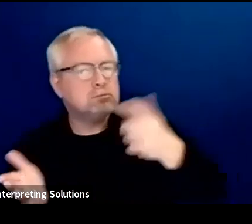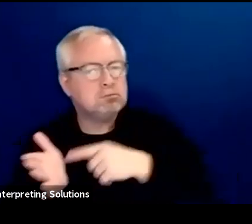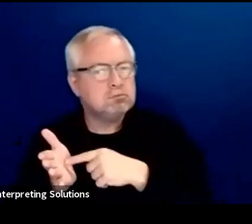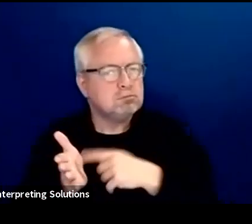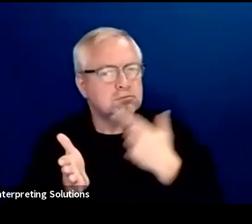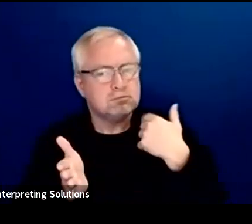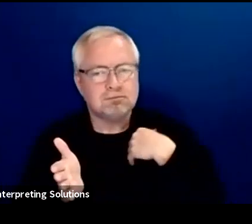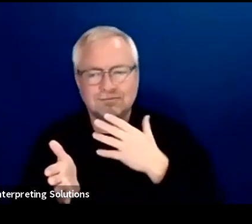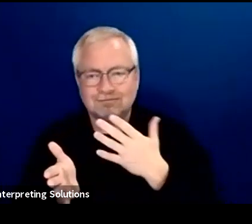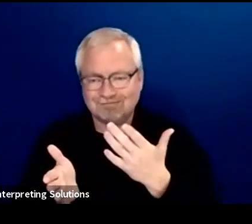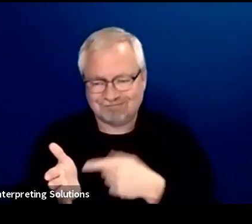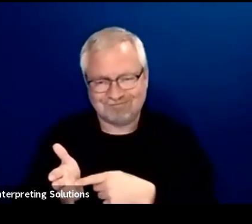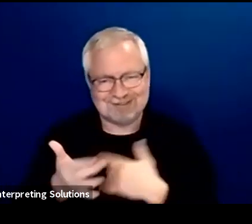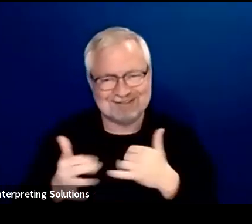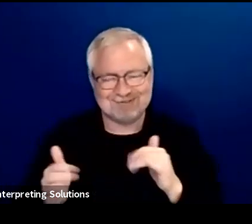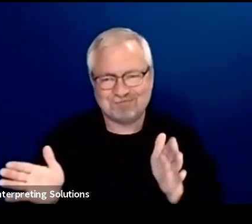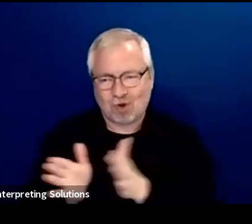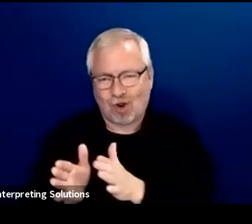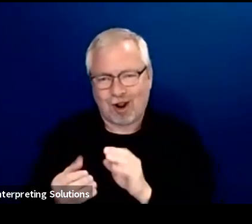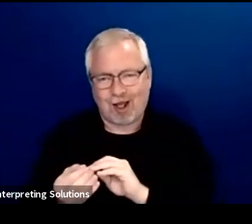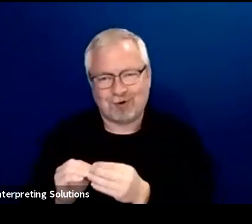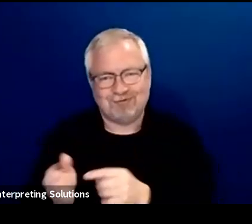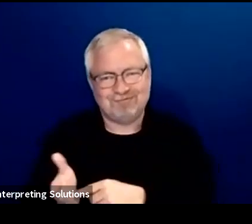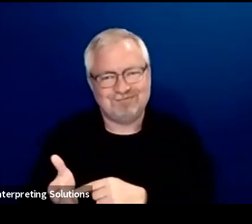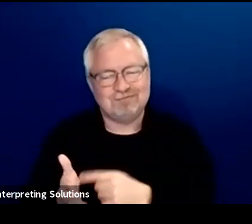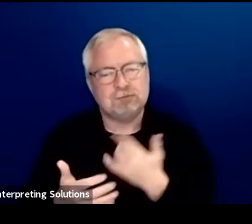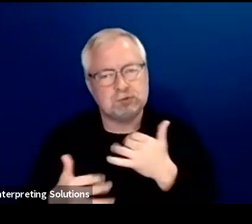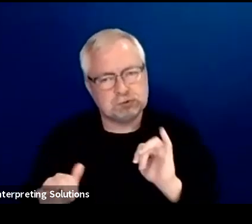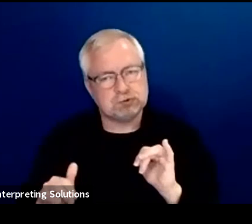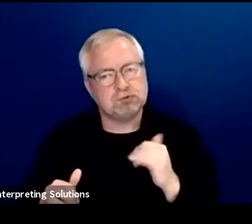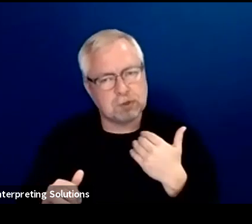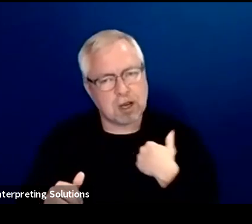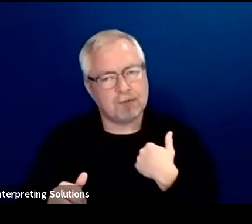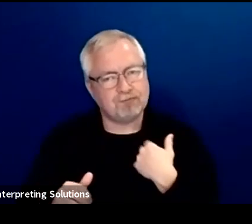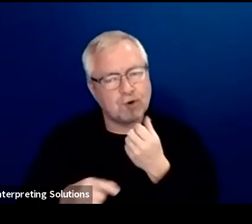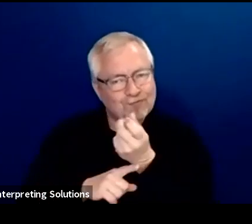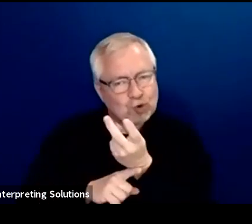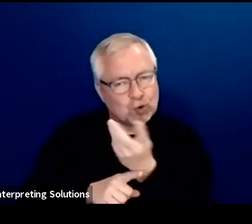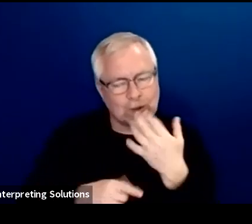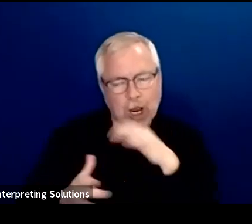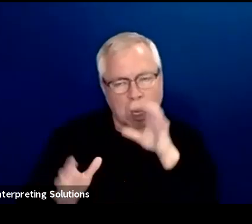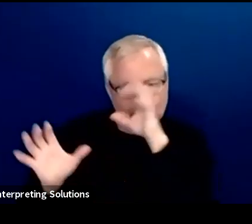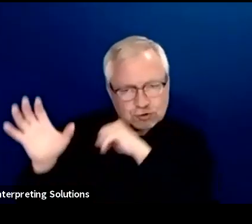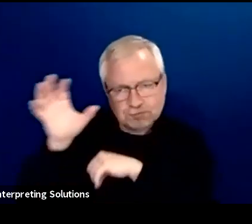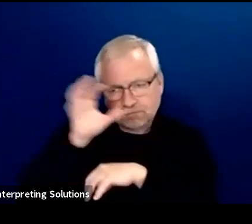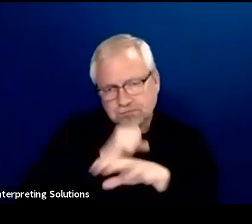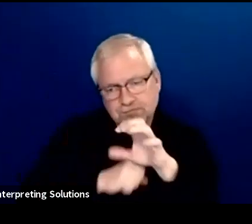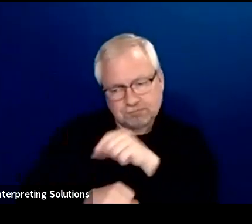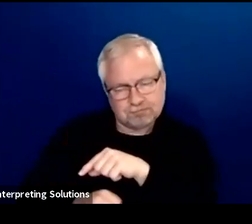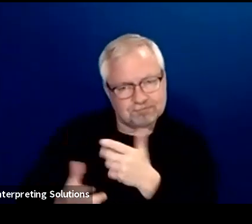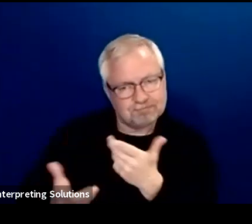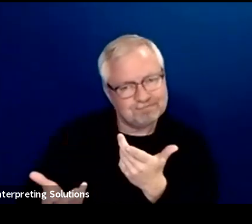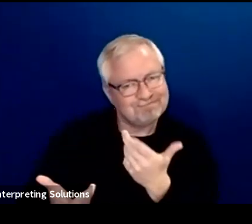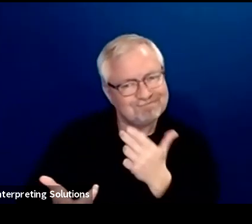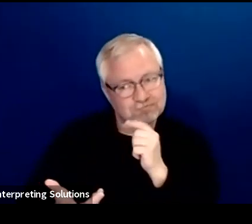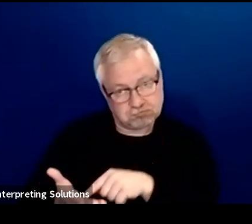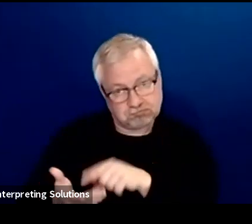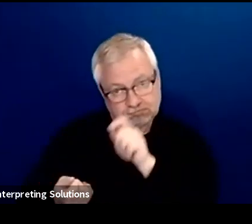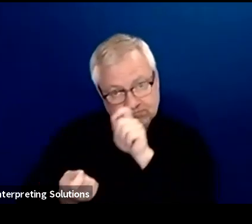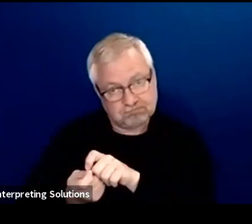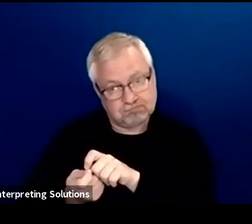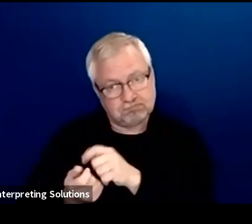draw any definitive conclusions. But I think what we've seen is it drove a model that we've seen globally, that if you can stop spread of